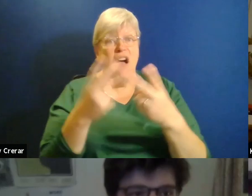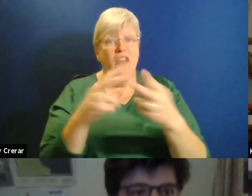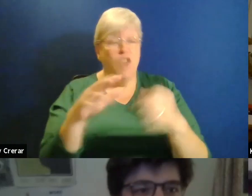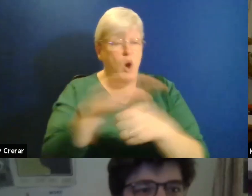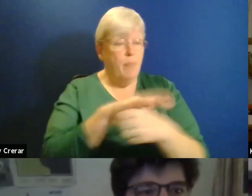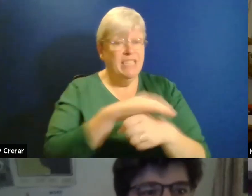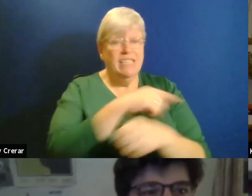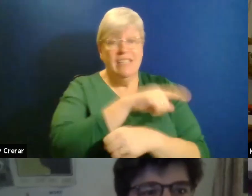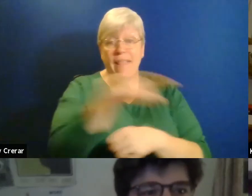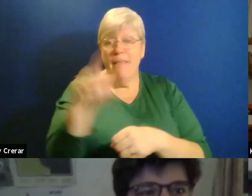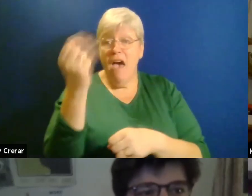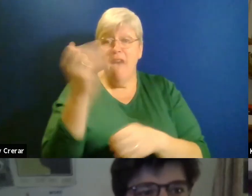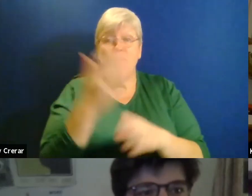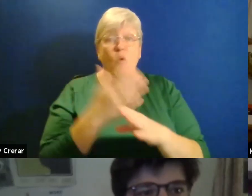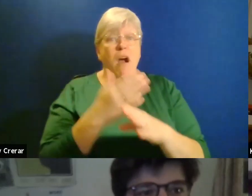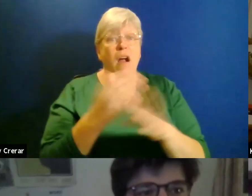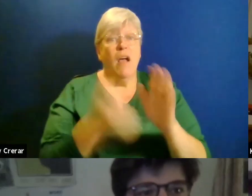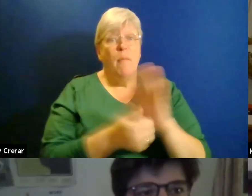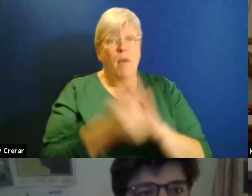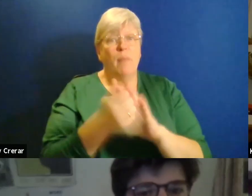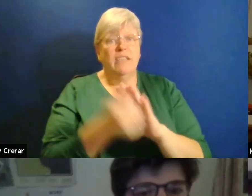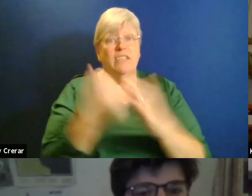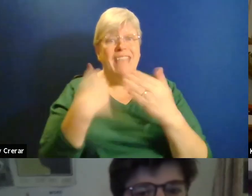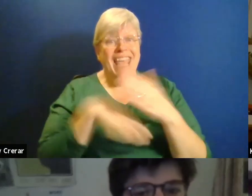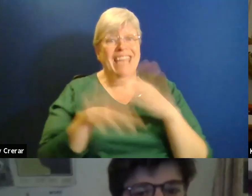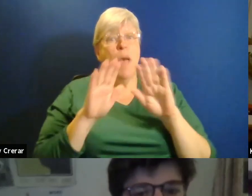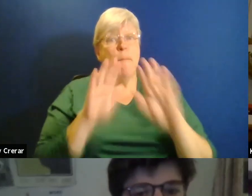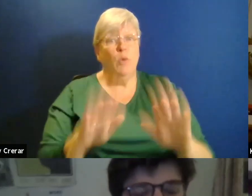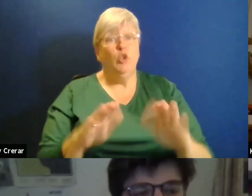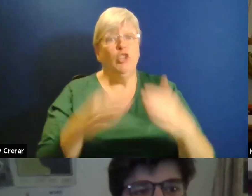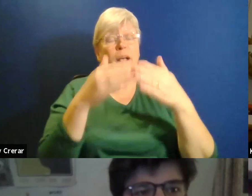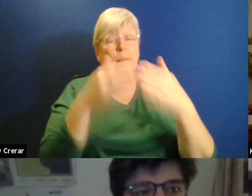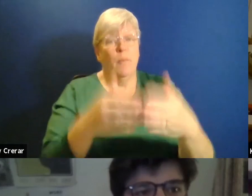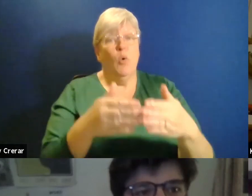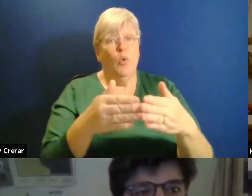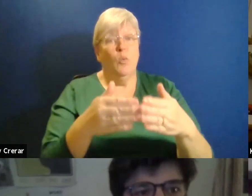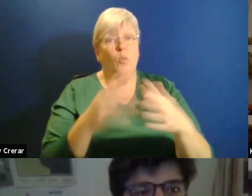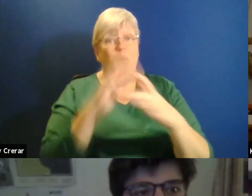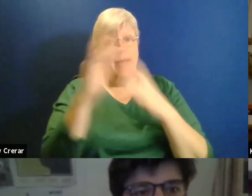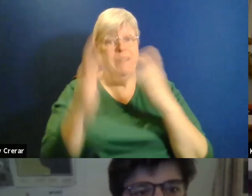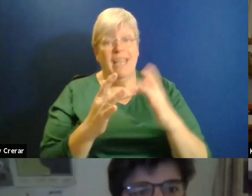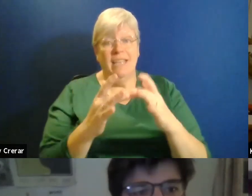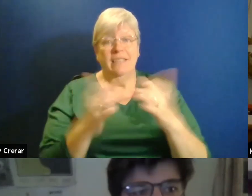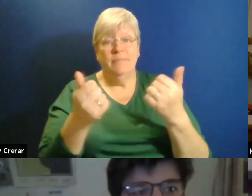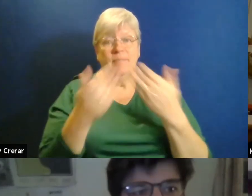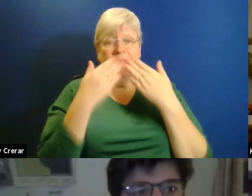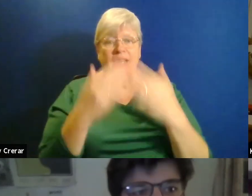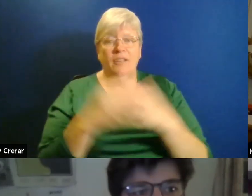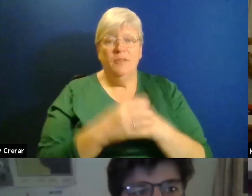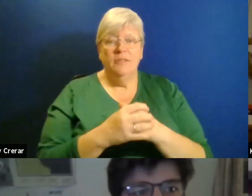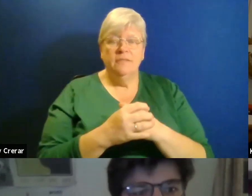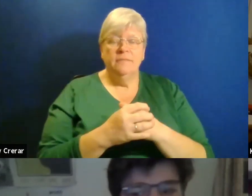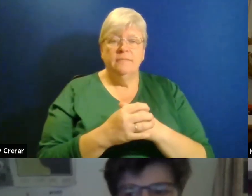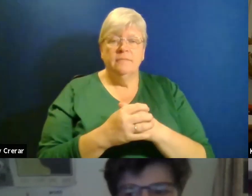work published on the Pushing Out the Boat, through the Pushing Out the Boat website. Thank you. We've